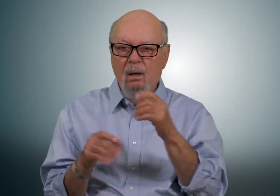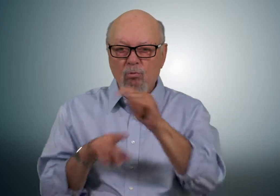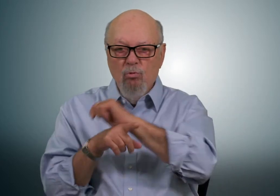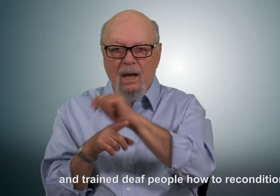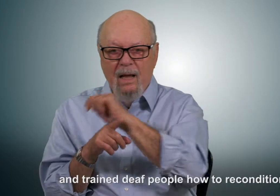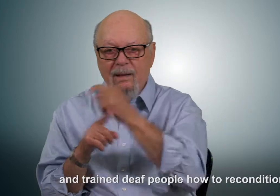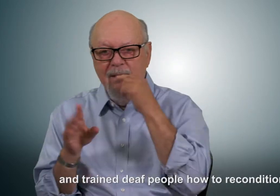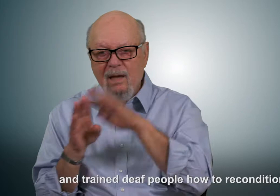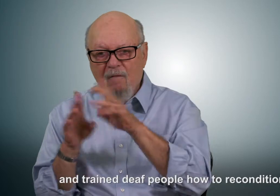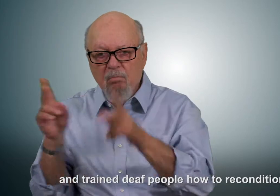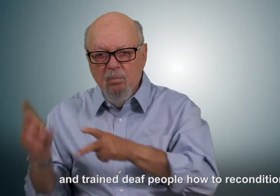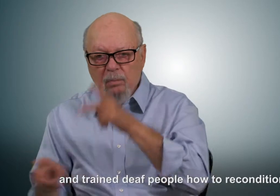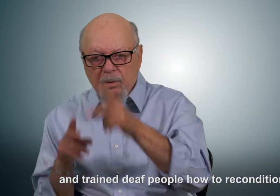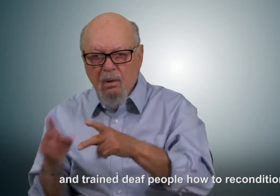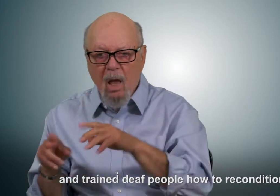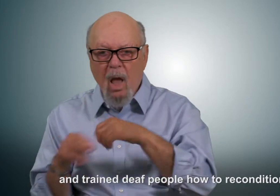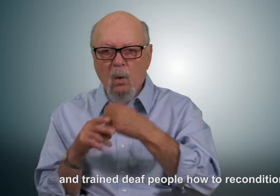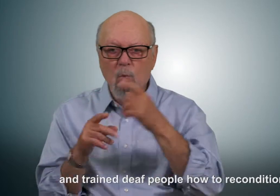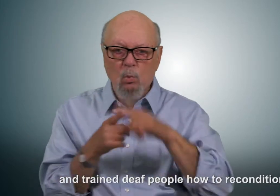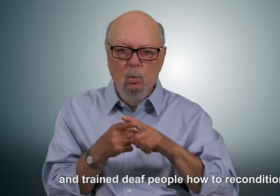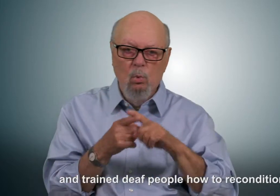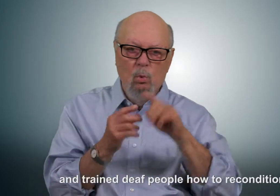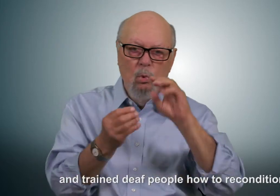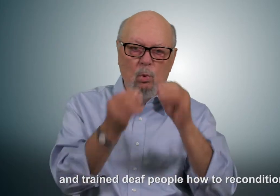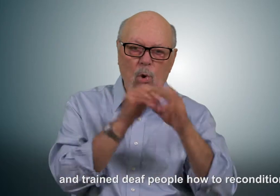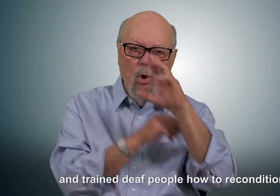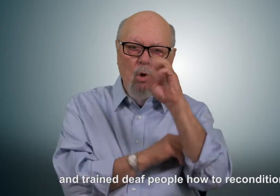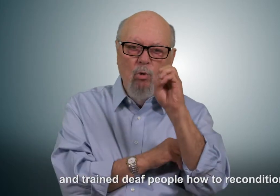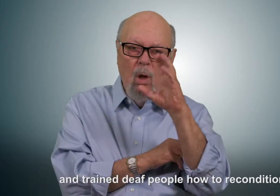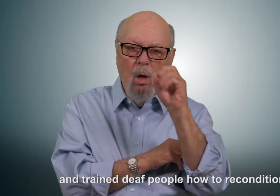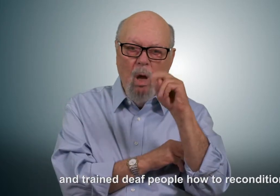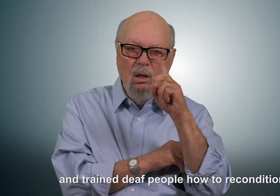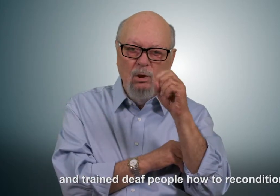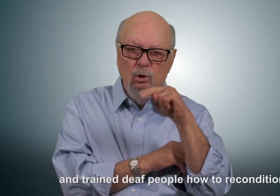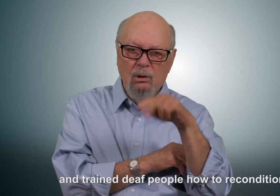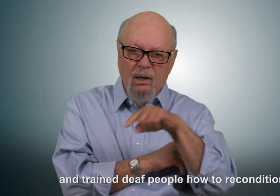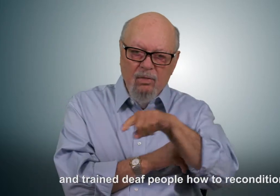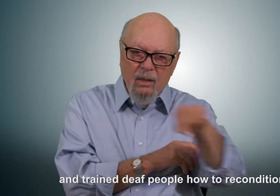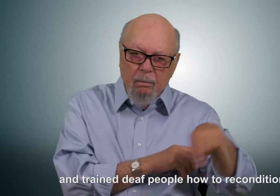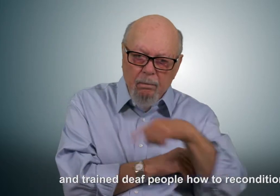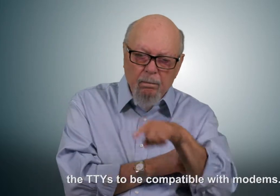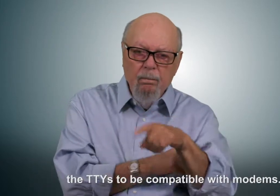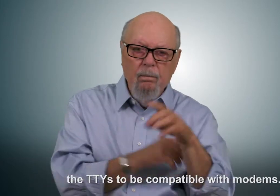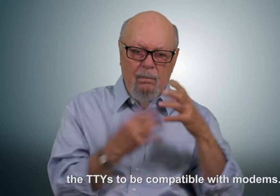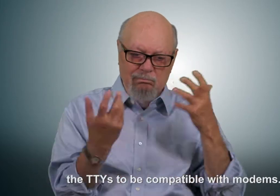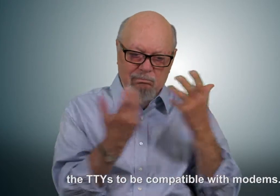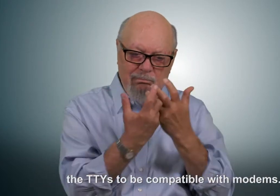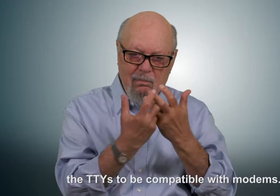and trained deaf people how to recondition the TTYs to be compatible with modems. All throughout country.